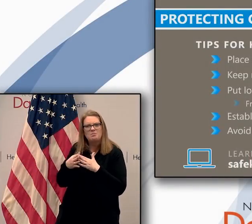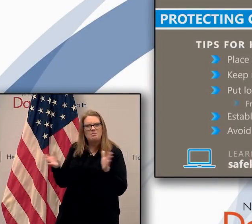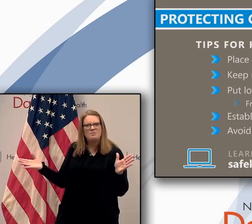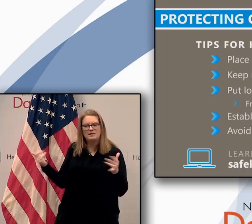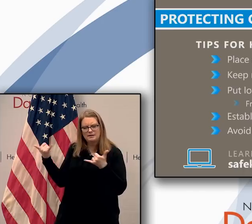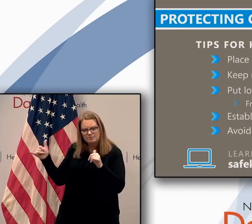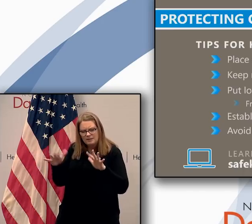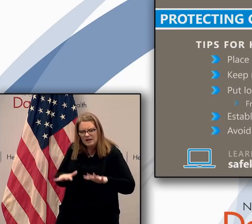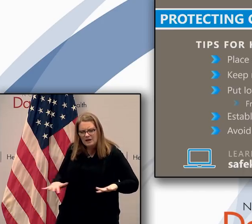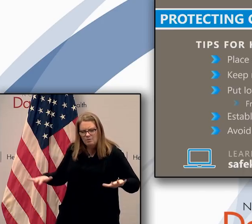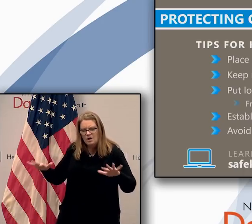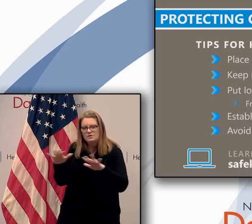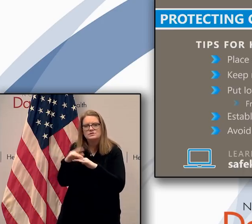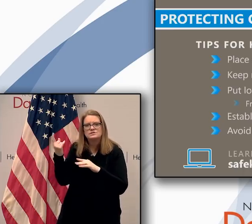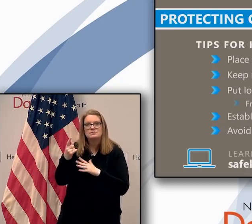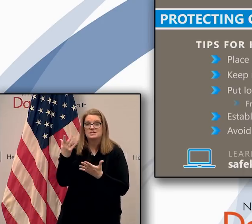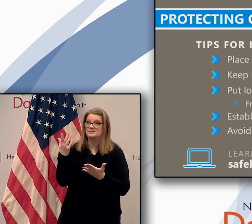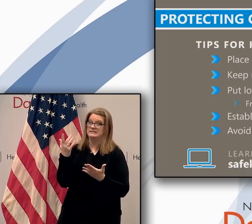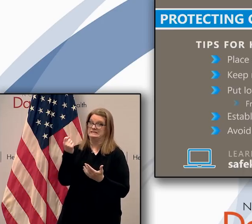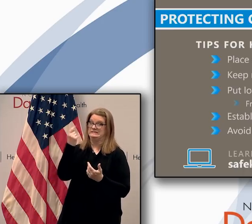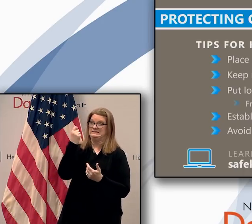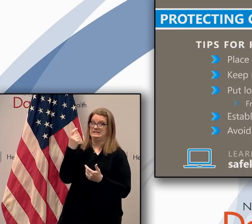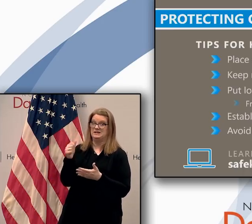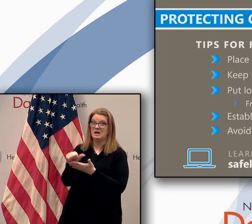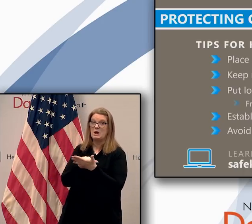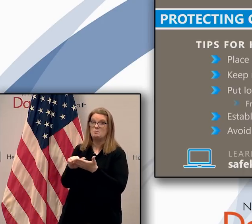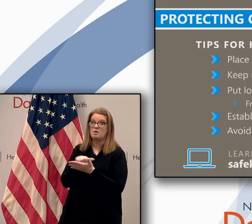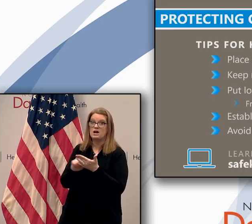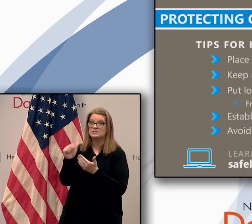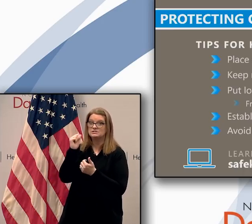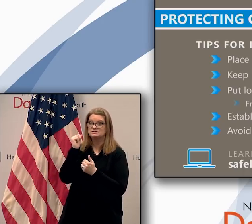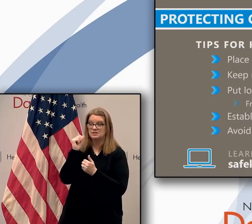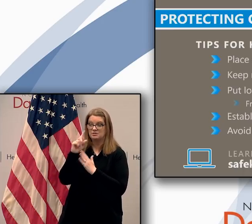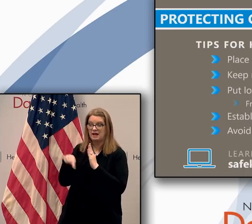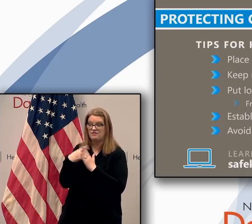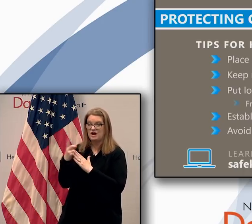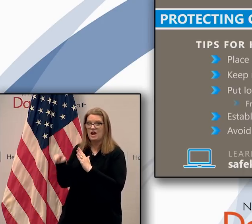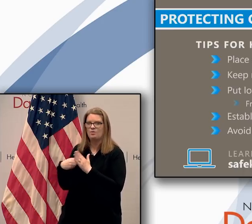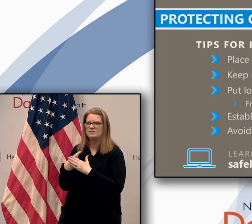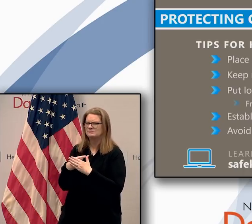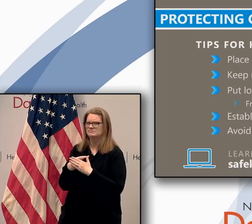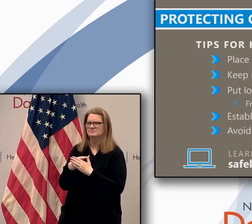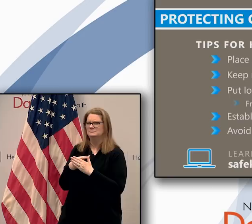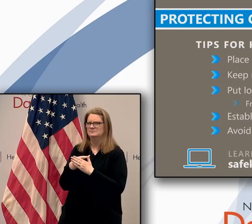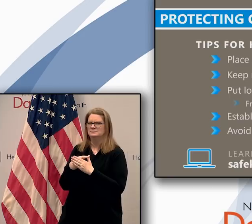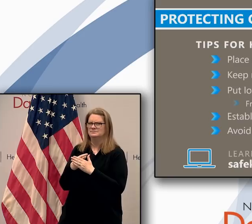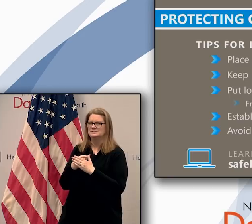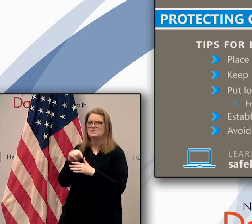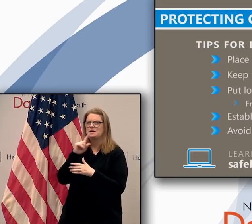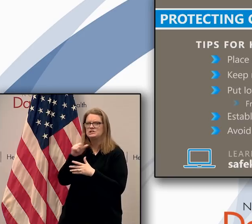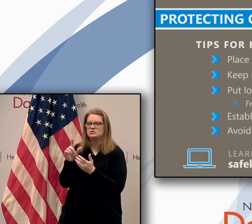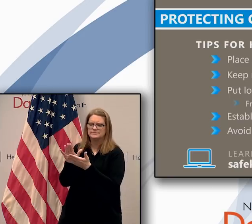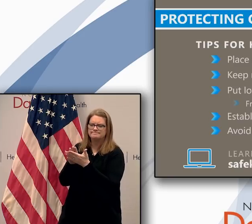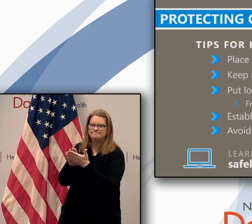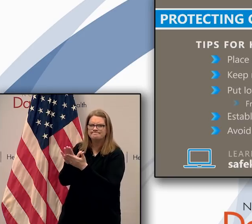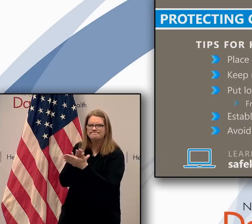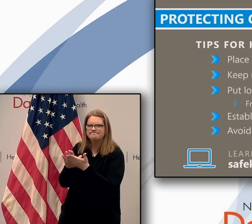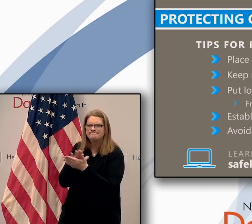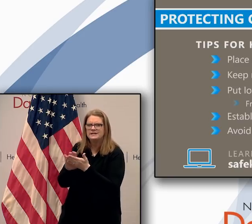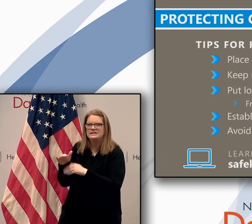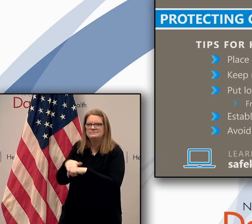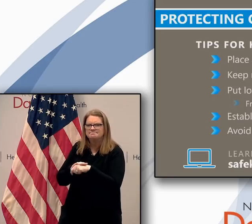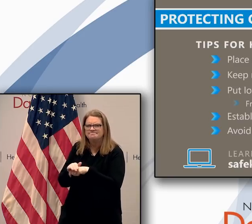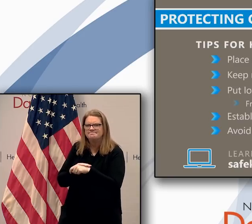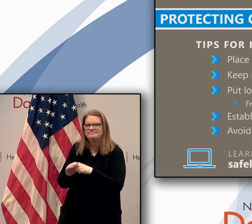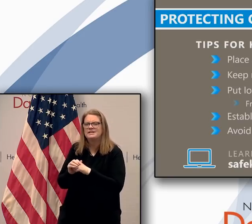other public services that may not be sanitized regularly, bring along your disinfectant, practice good social distancing. And